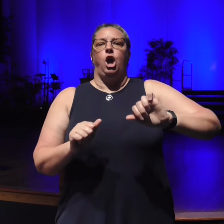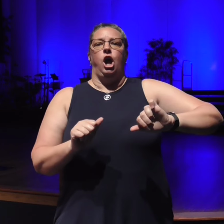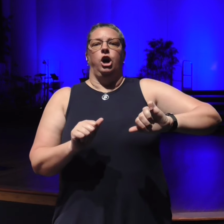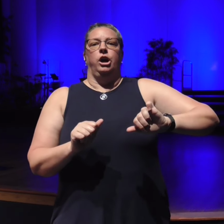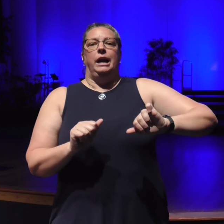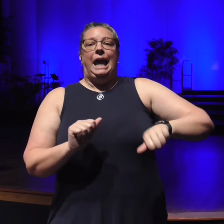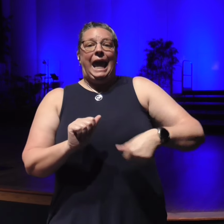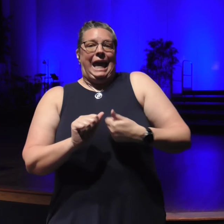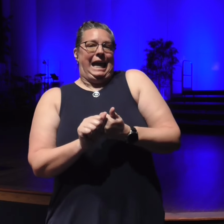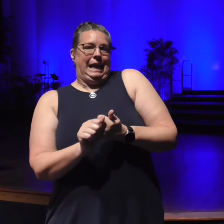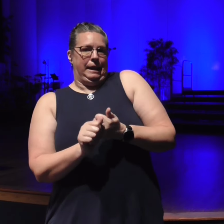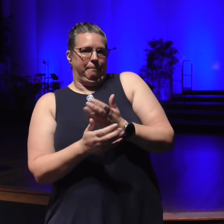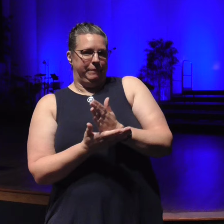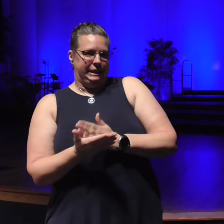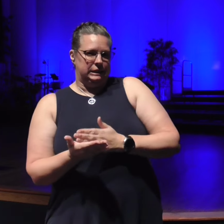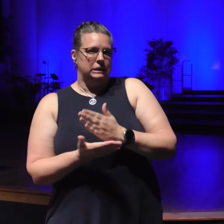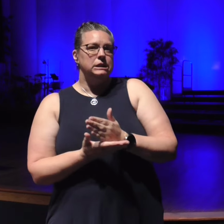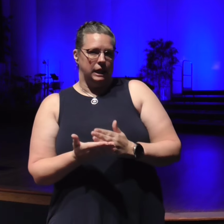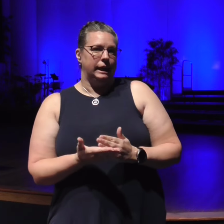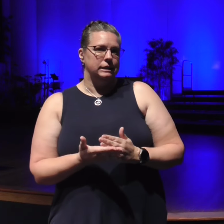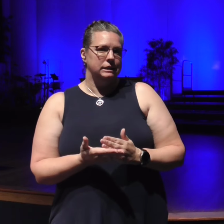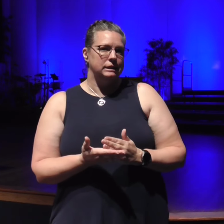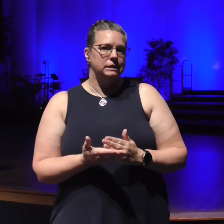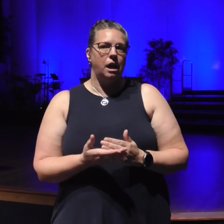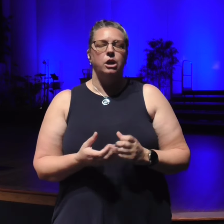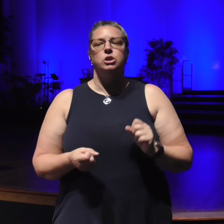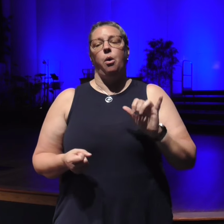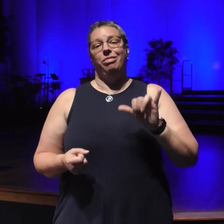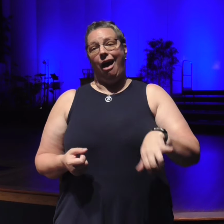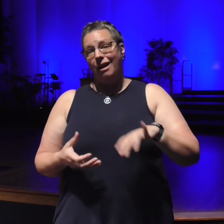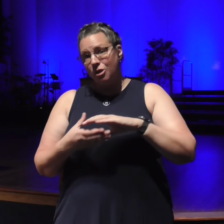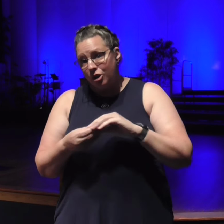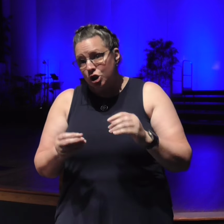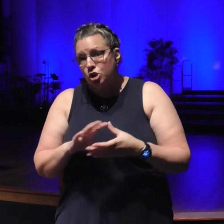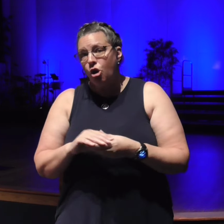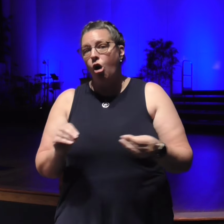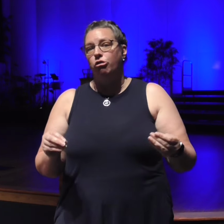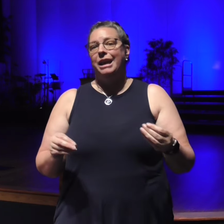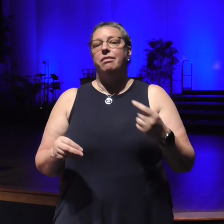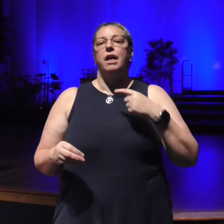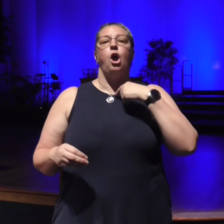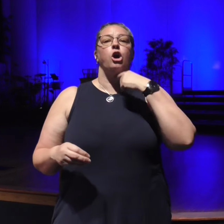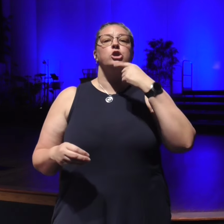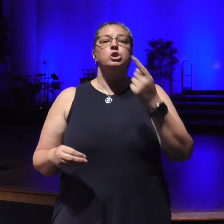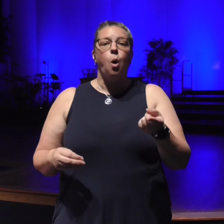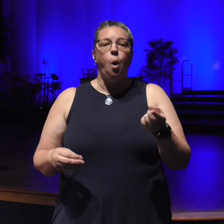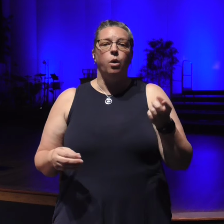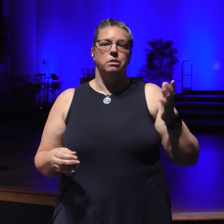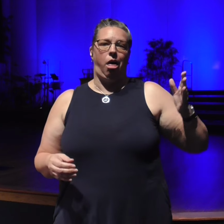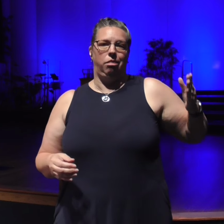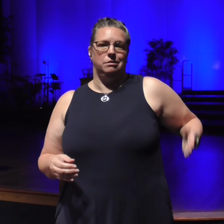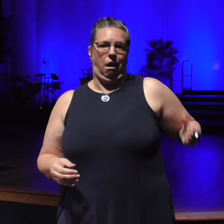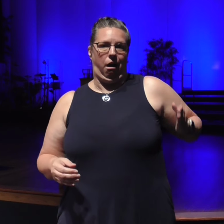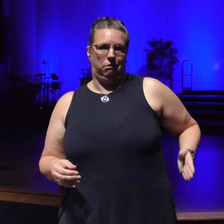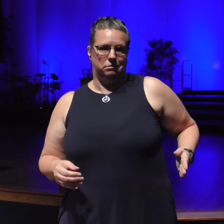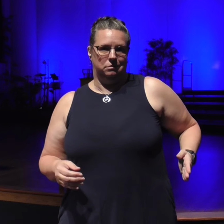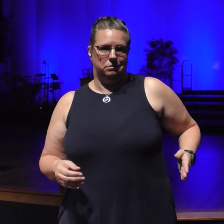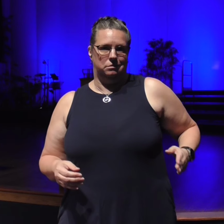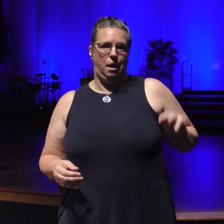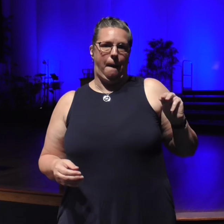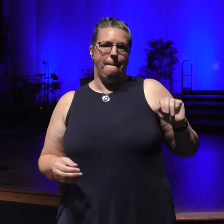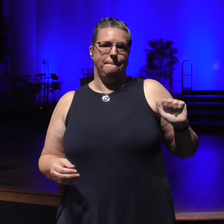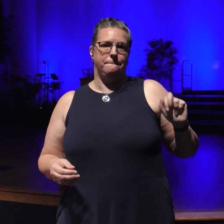pieces to this. And really what it is the stories that are told in the margins. Sometimes if you were